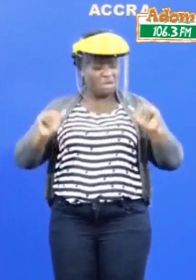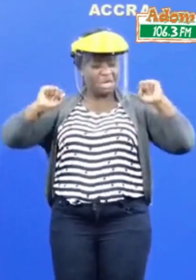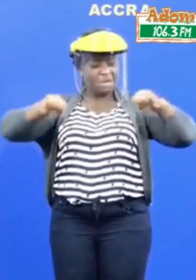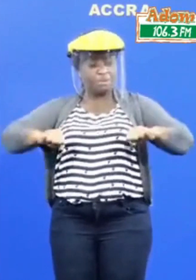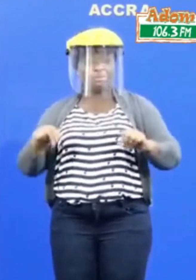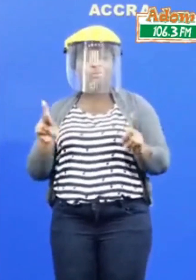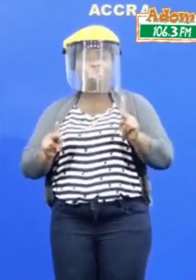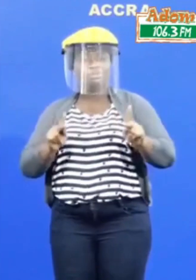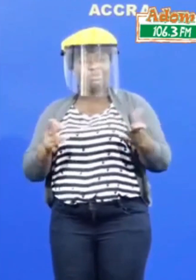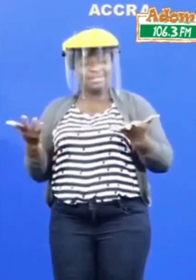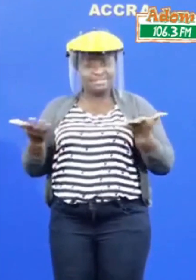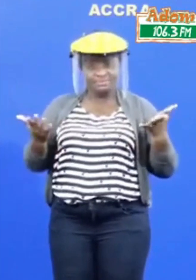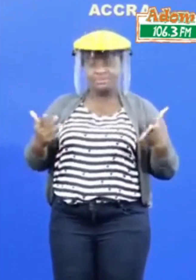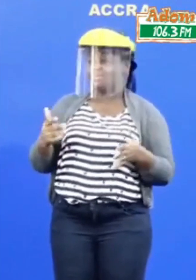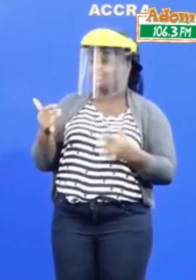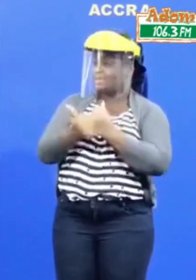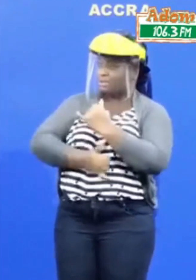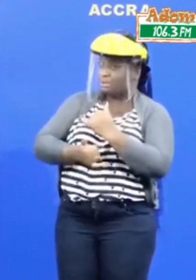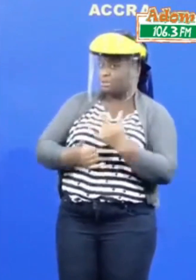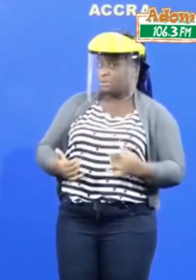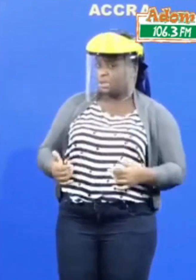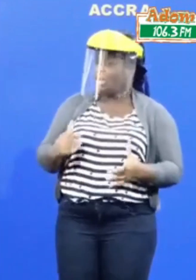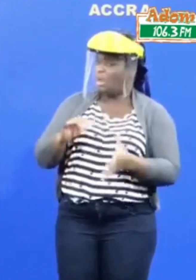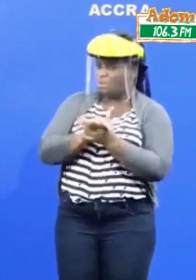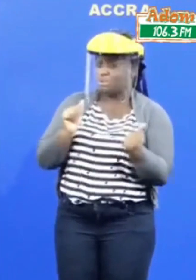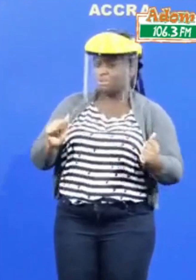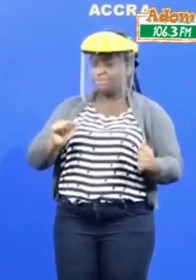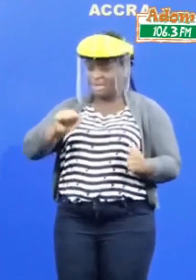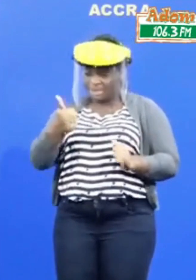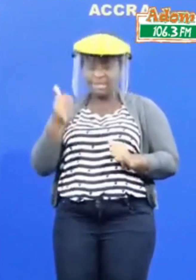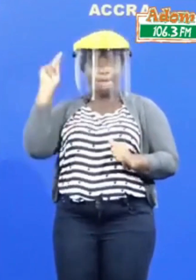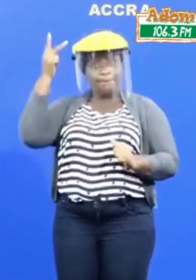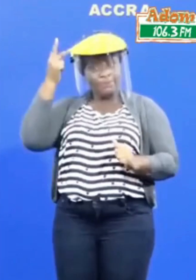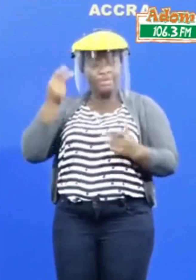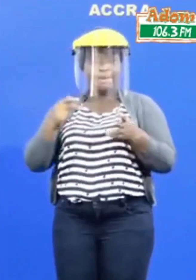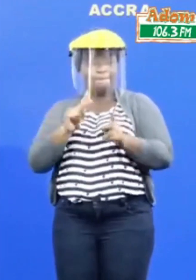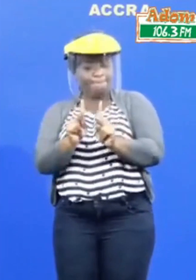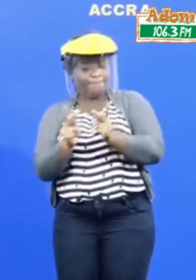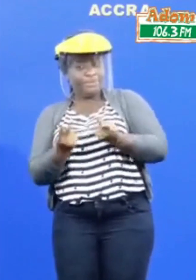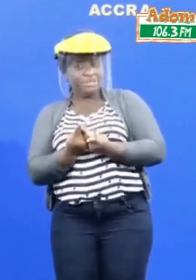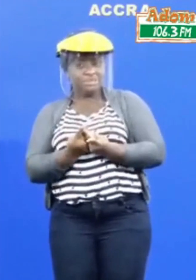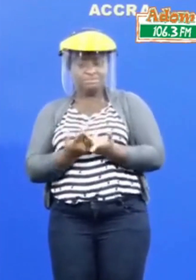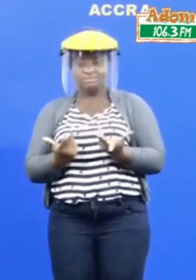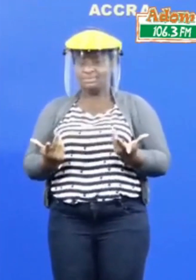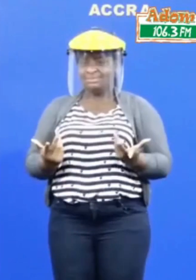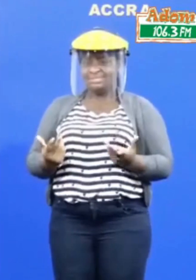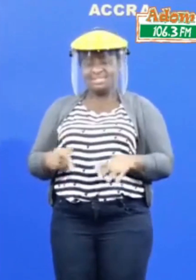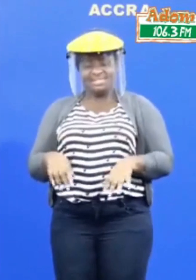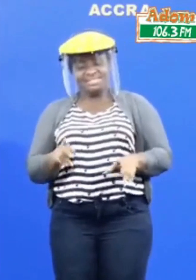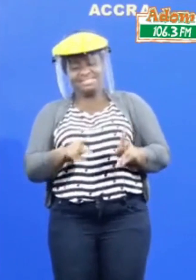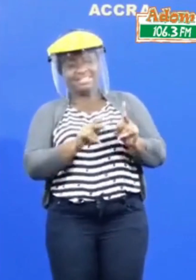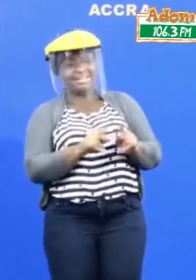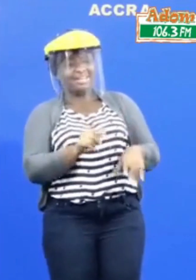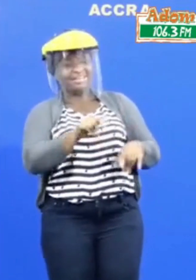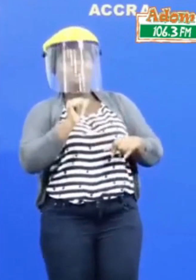atase okay eti enu a listen be to abonte a wote nominee mampeni